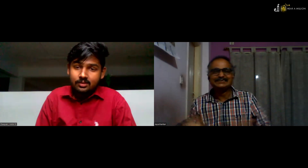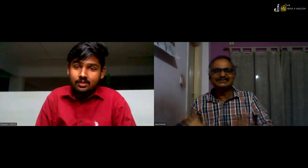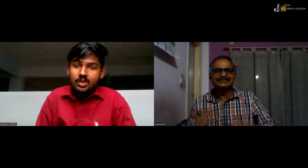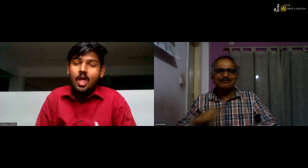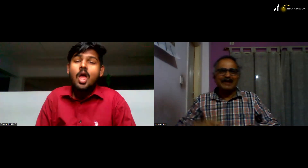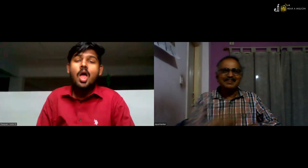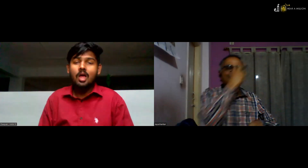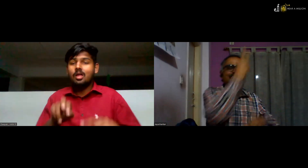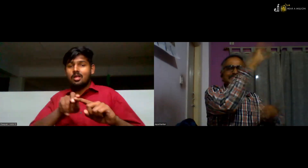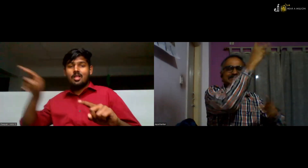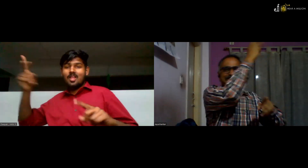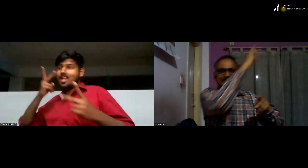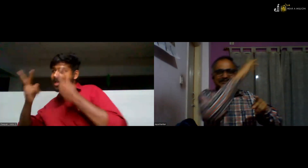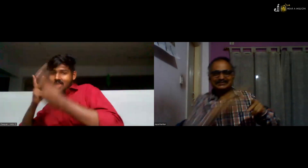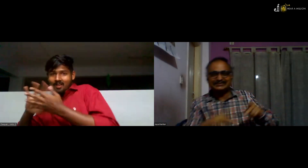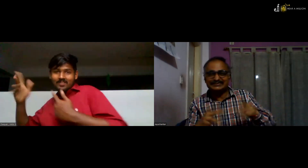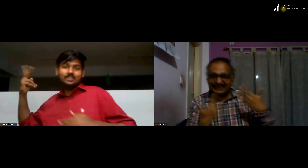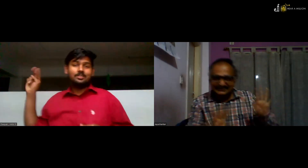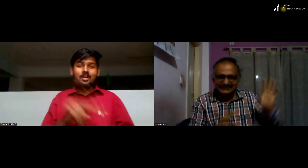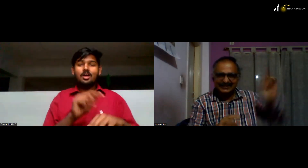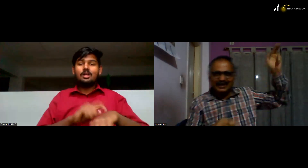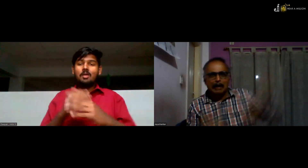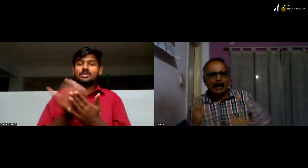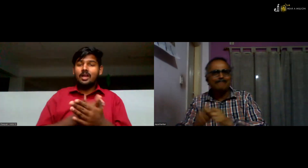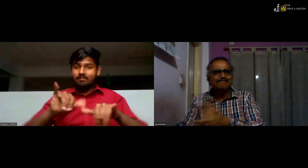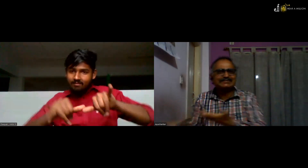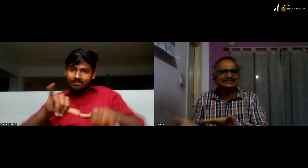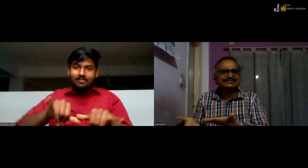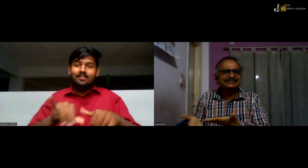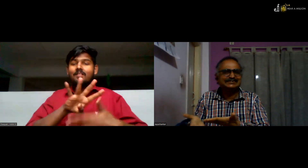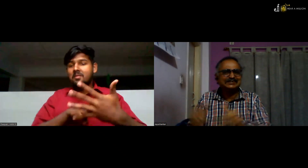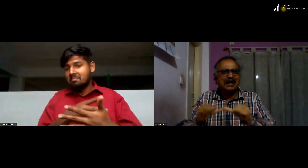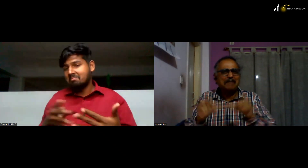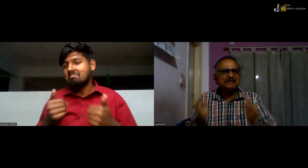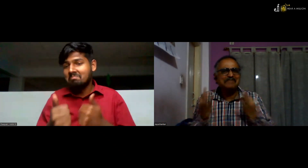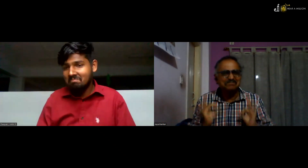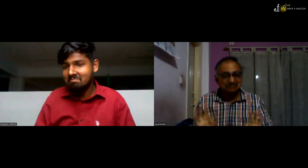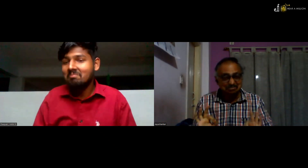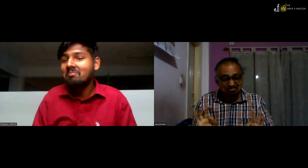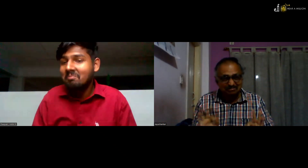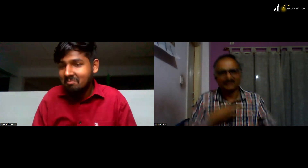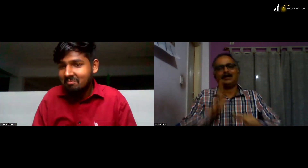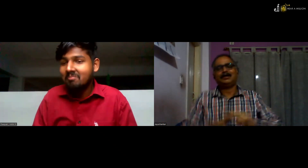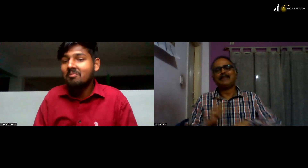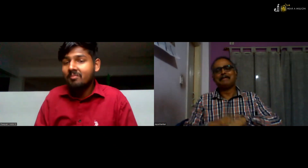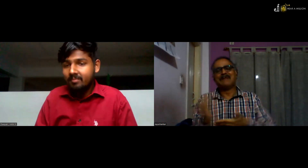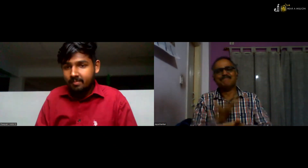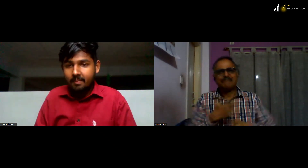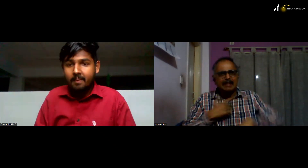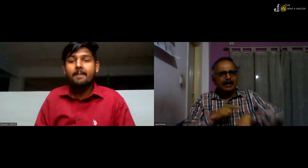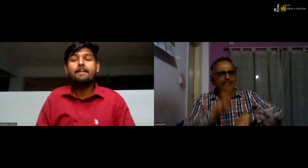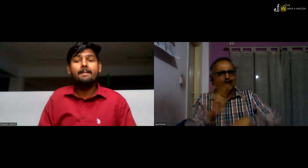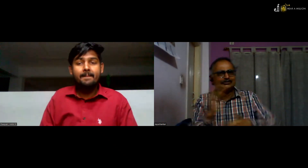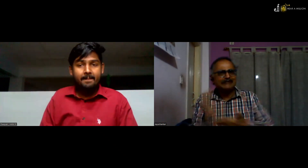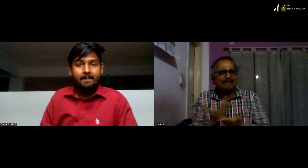back again, because it will be like a waste of time for us if we will be reaching a destination and then we find the place is not that